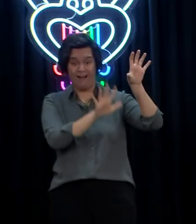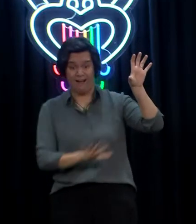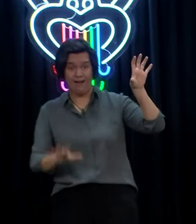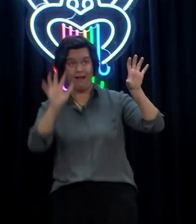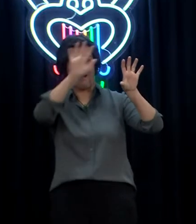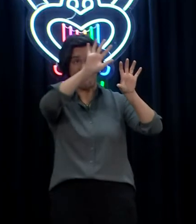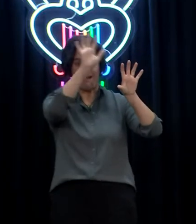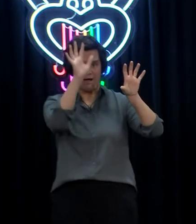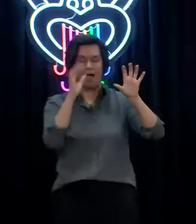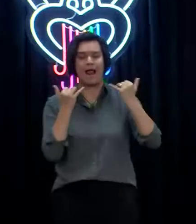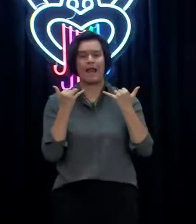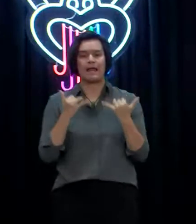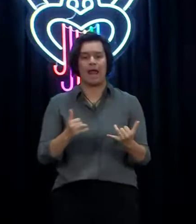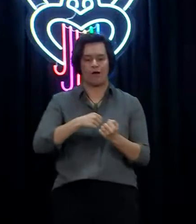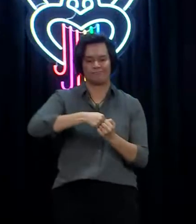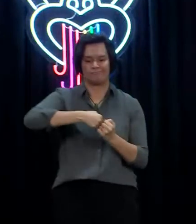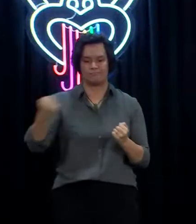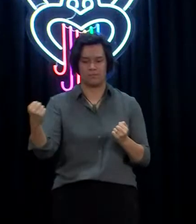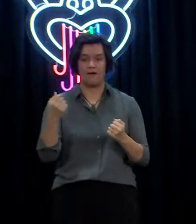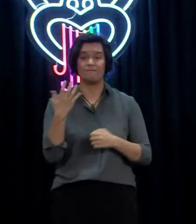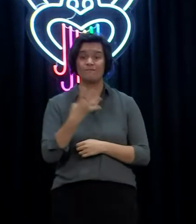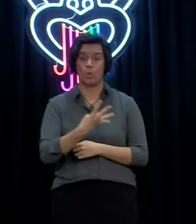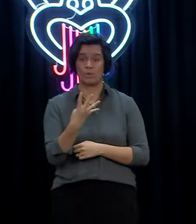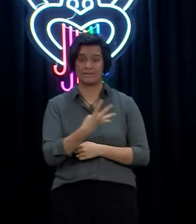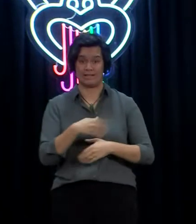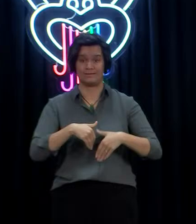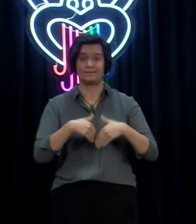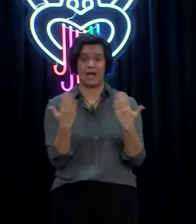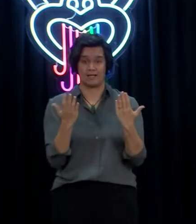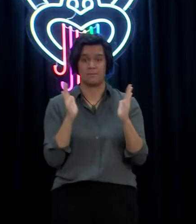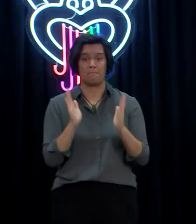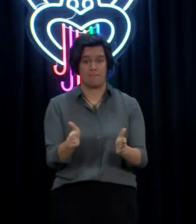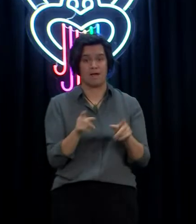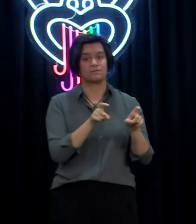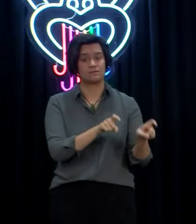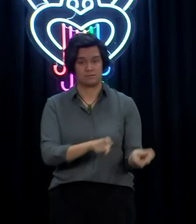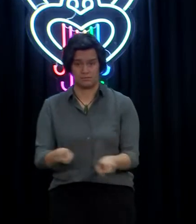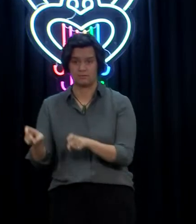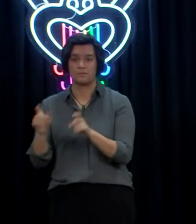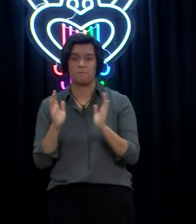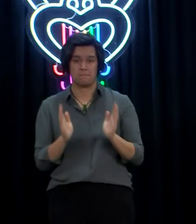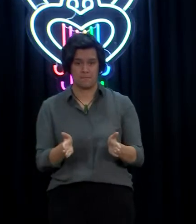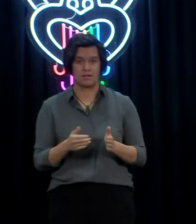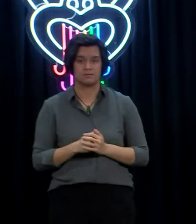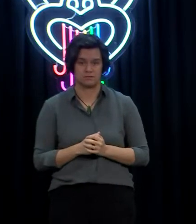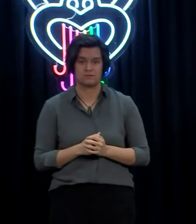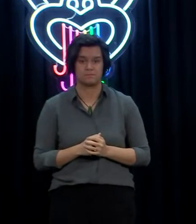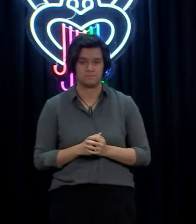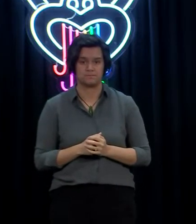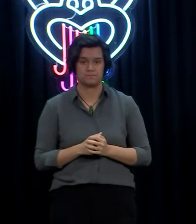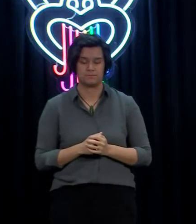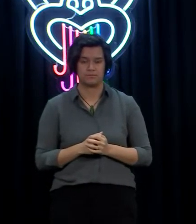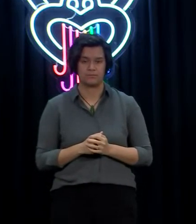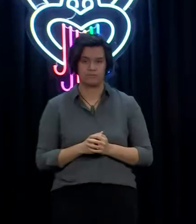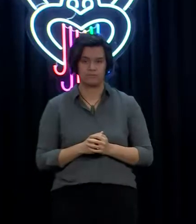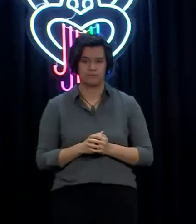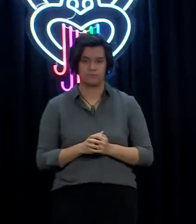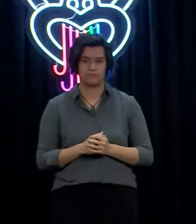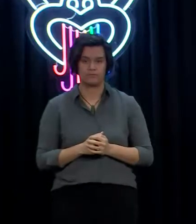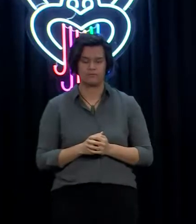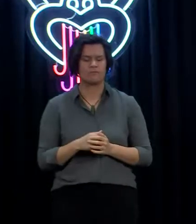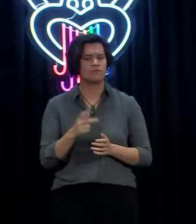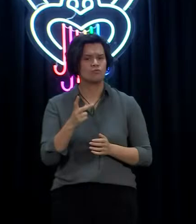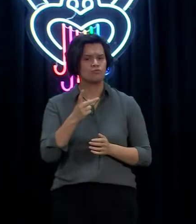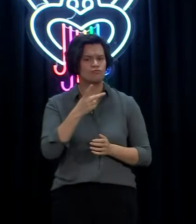currently what the other DHBs who are in alert level 2 are following. And just to